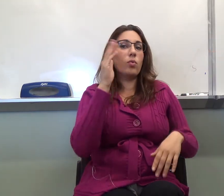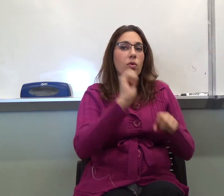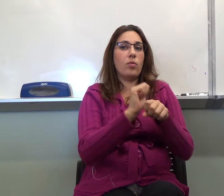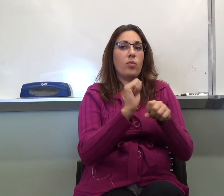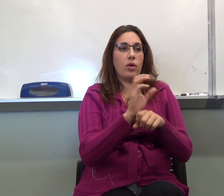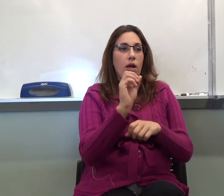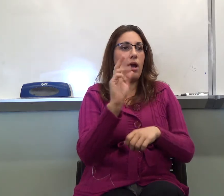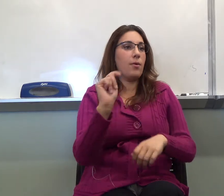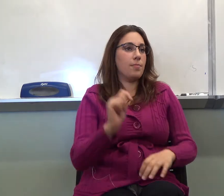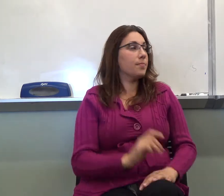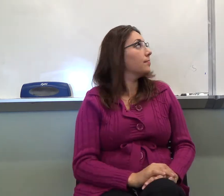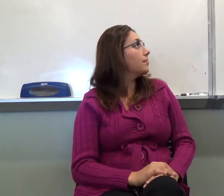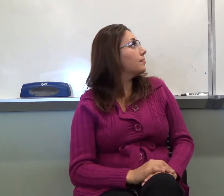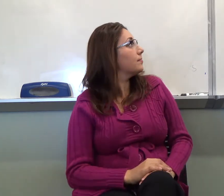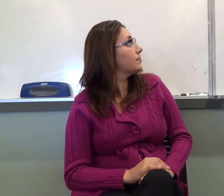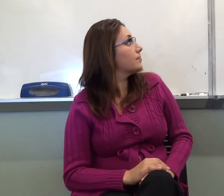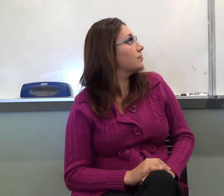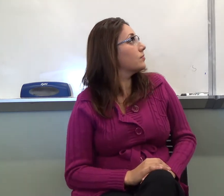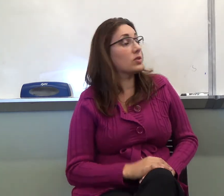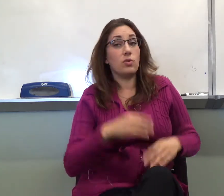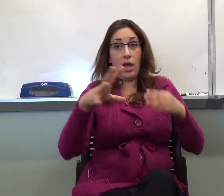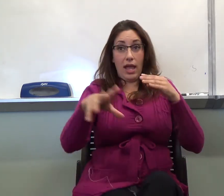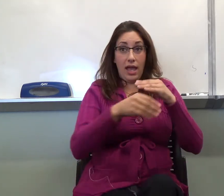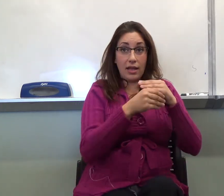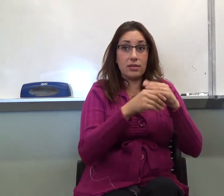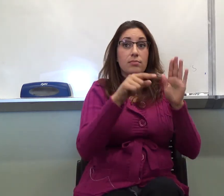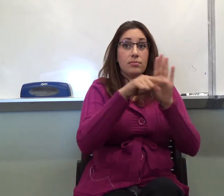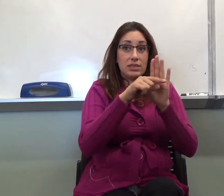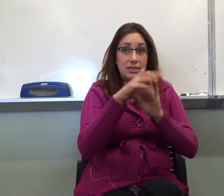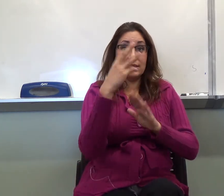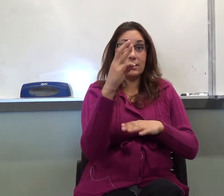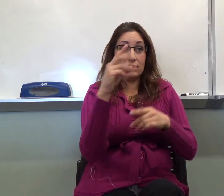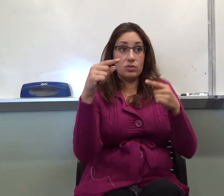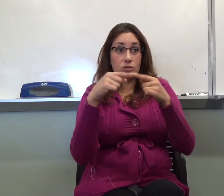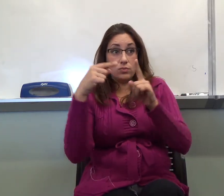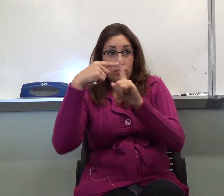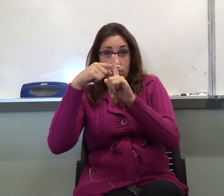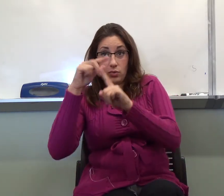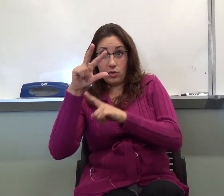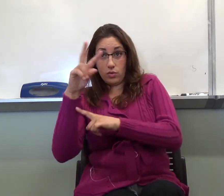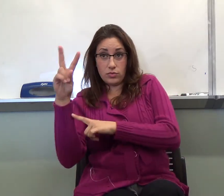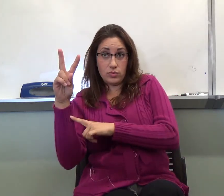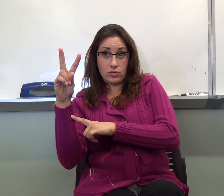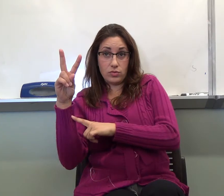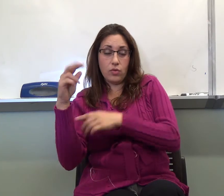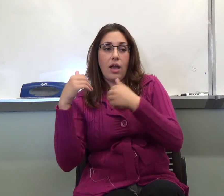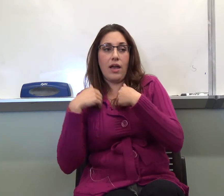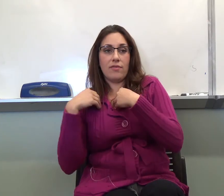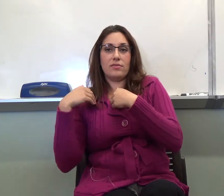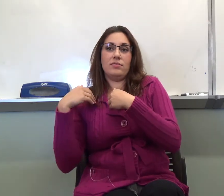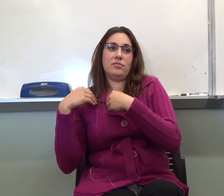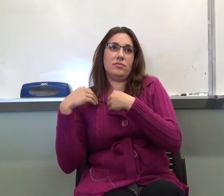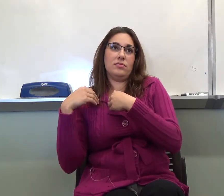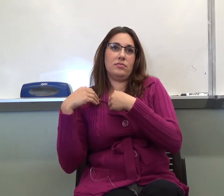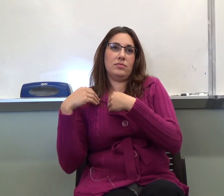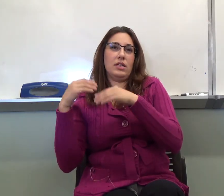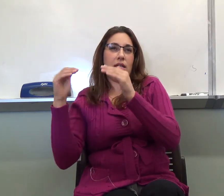right? Add a minus 16 to a plus 32 and you get 16. 8